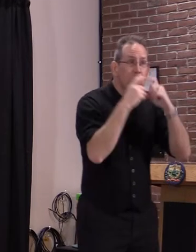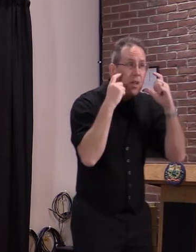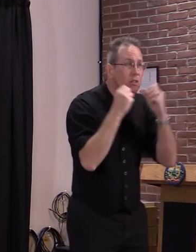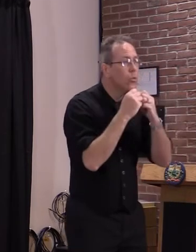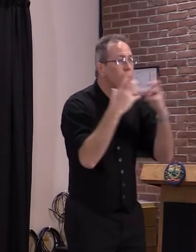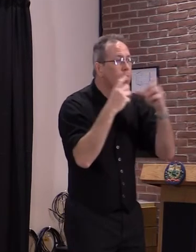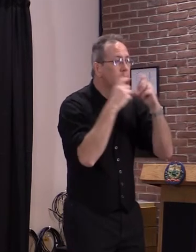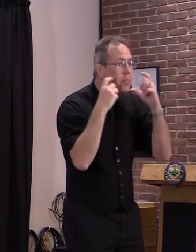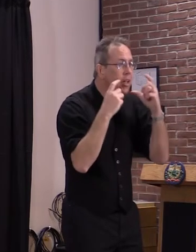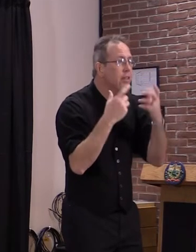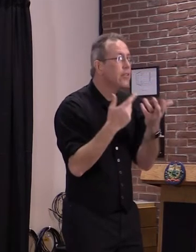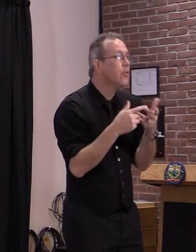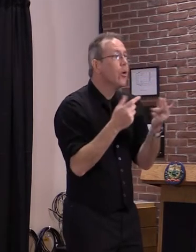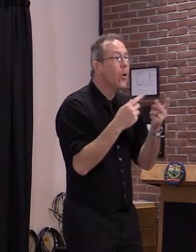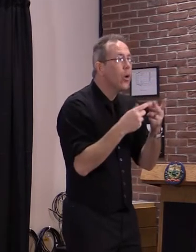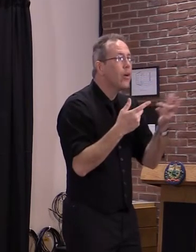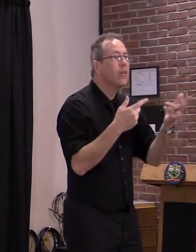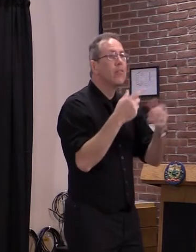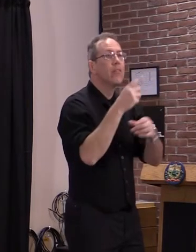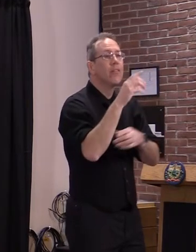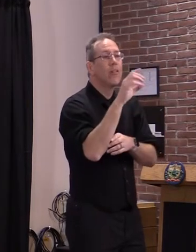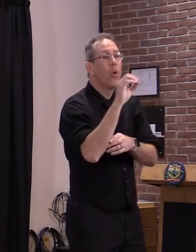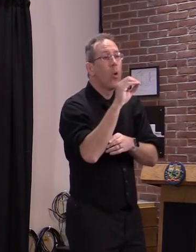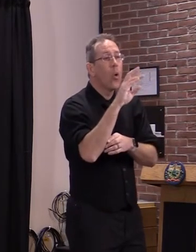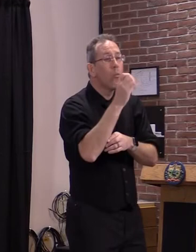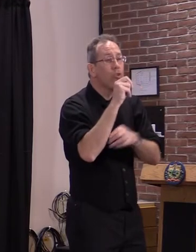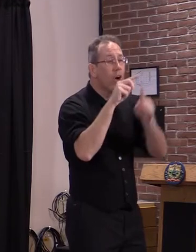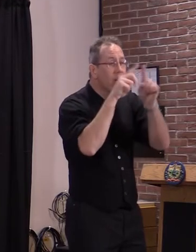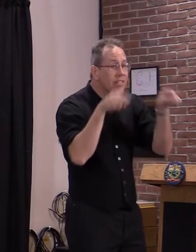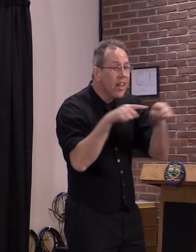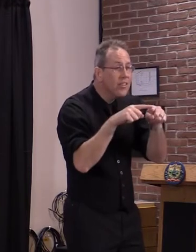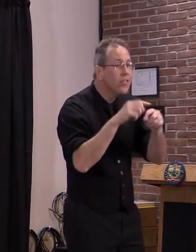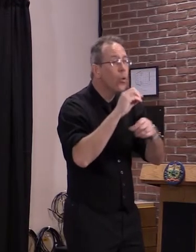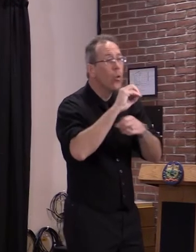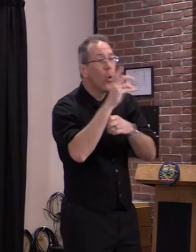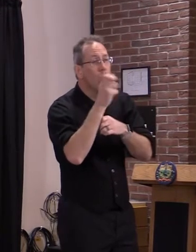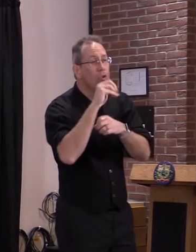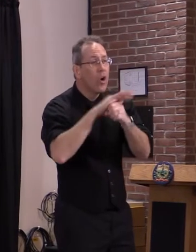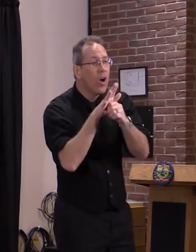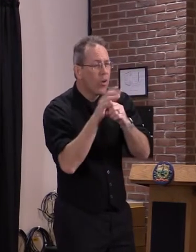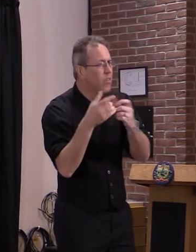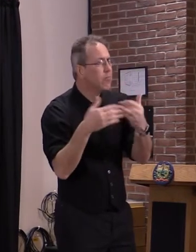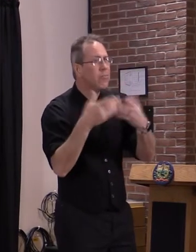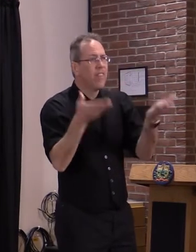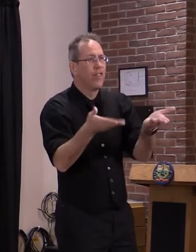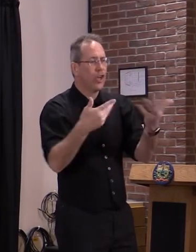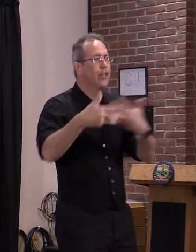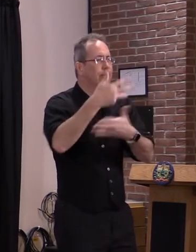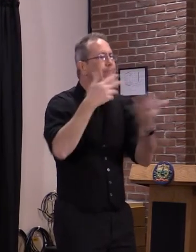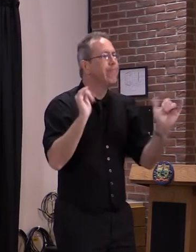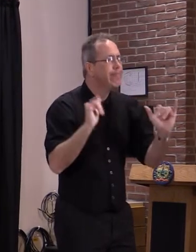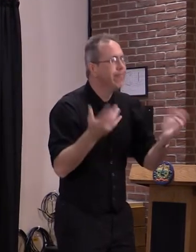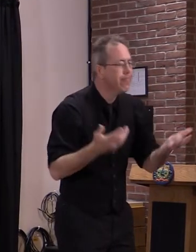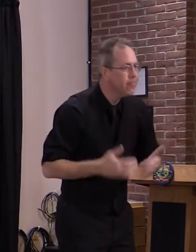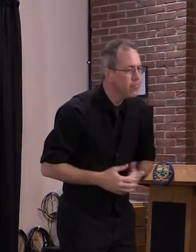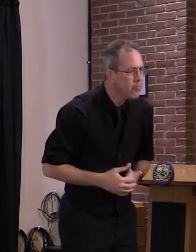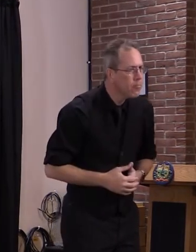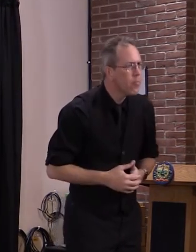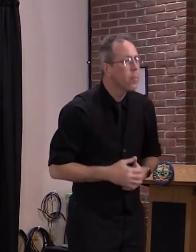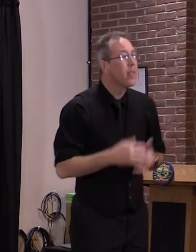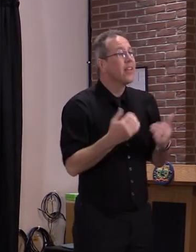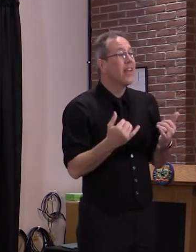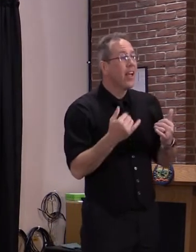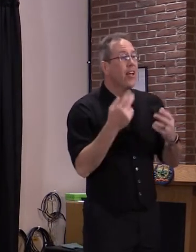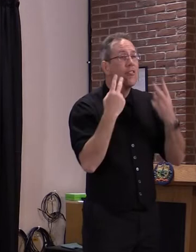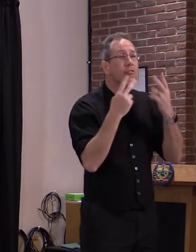Levine mentioned, as we see the variant sort of fading, we have our work cut out for us, and we need to renew our interest in making a